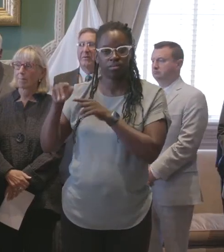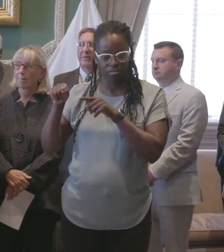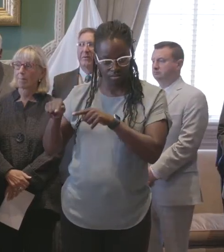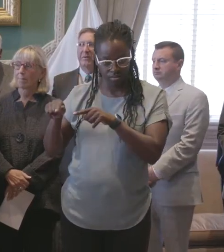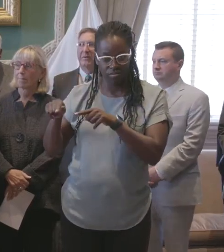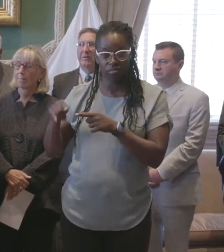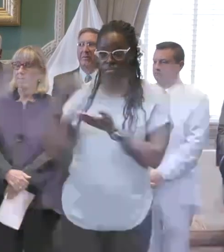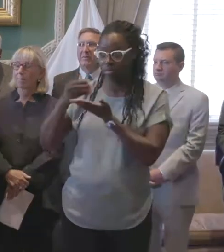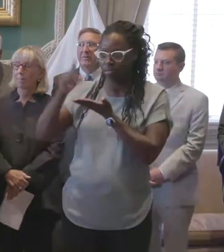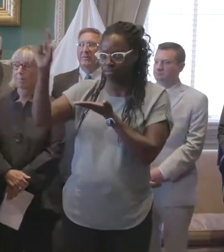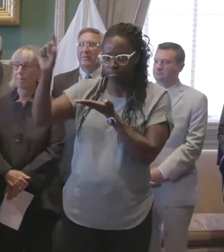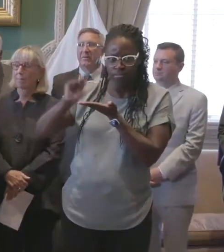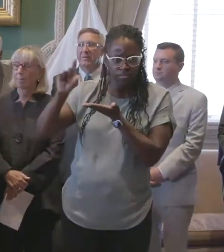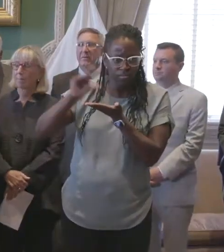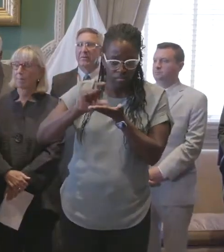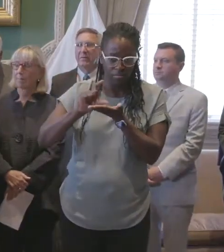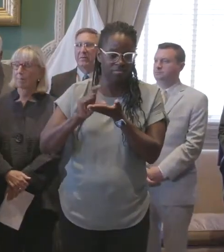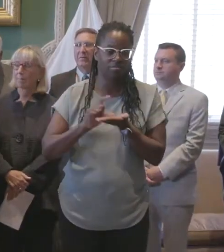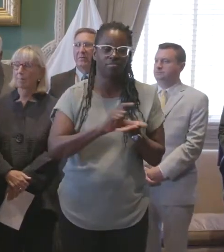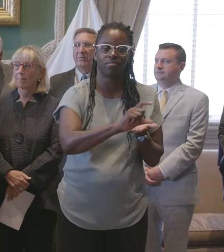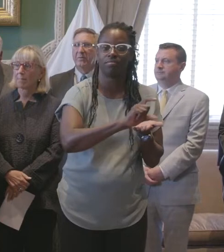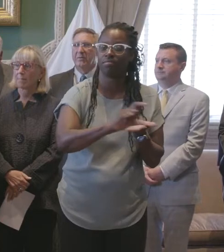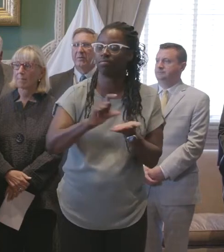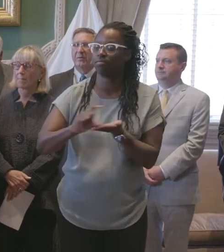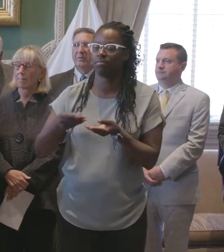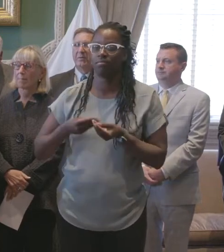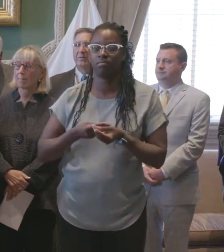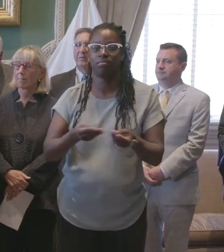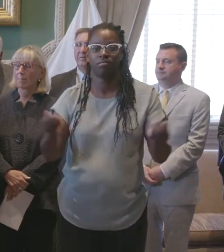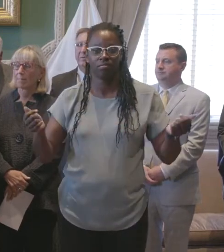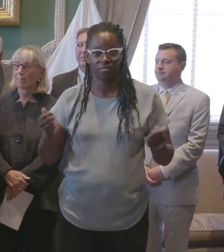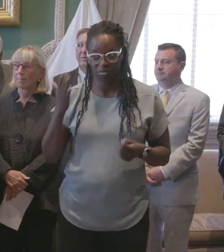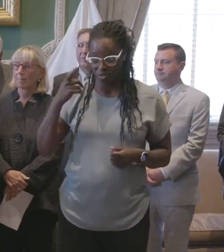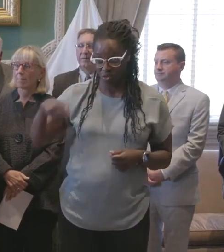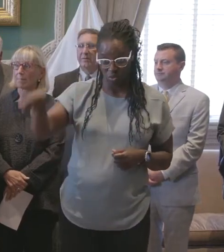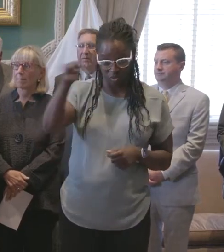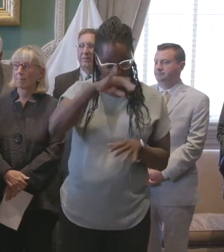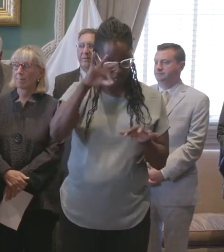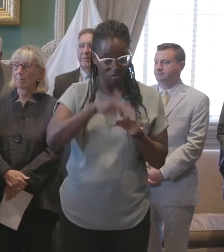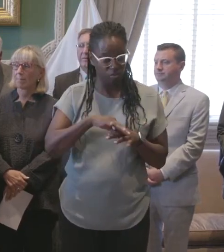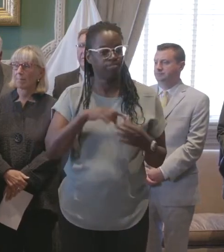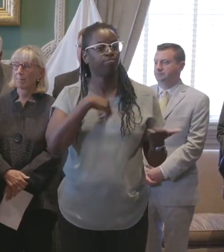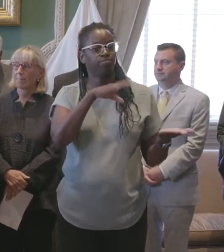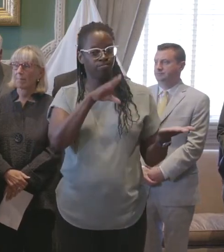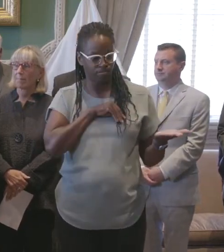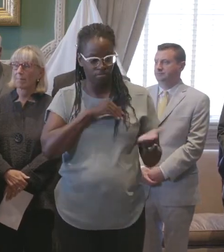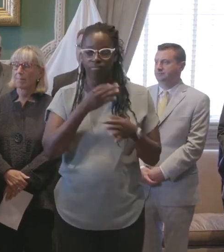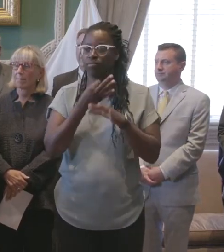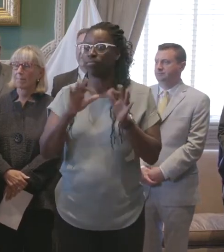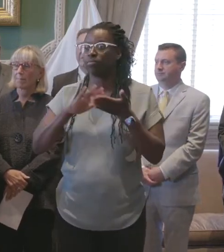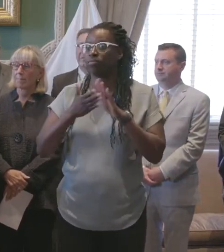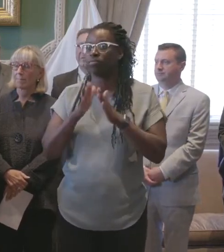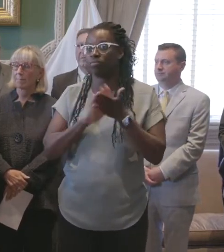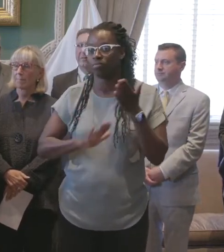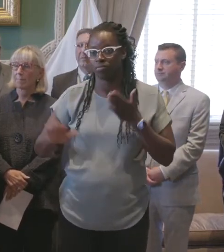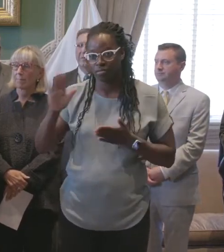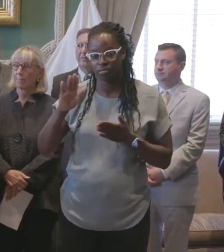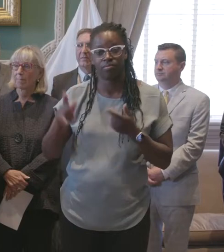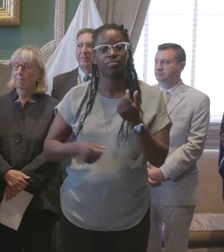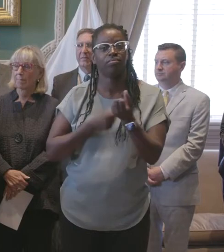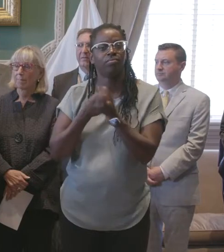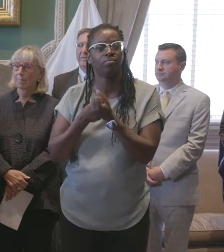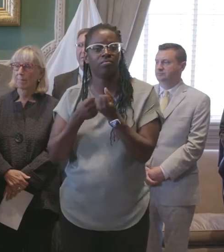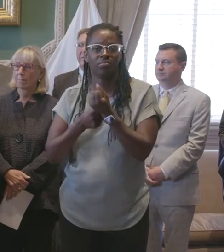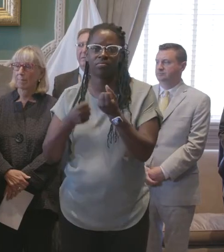use this money when they approved it in the ballot box. That includes things like Free Community College, championed by Senate President Spilka, and building on the success